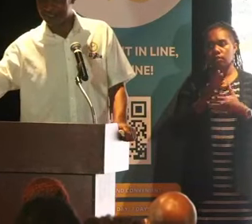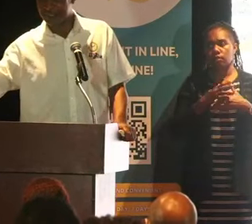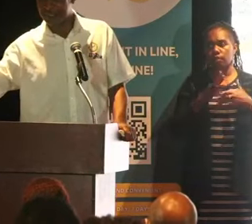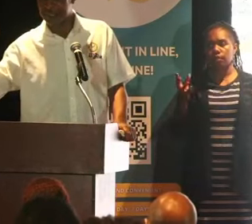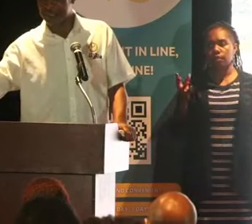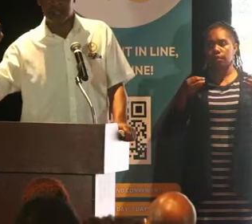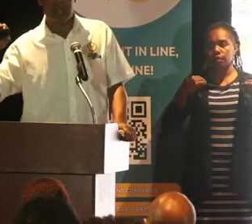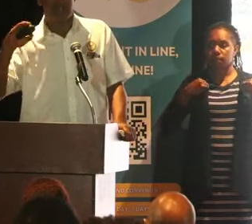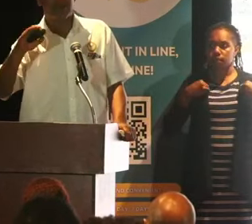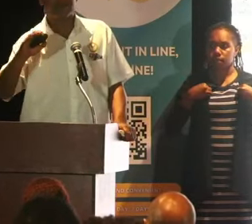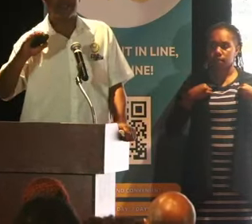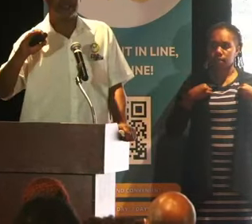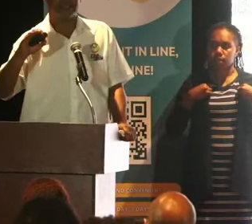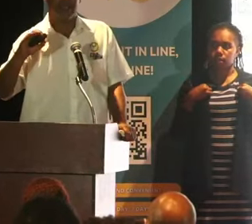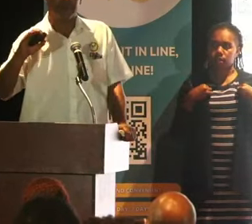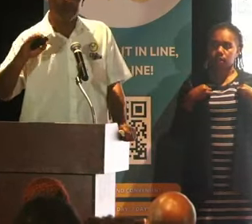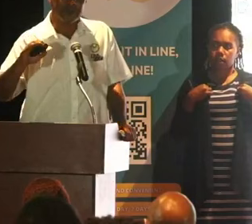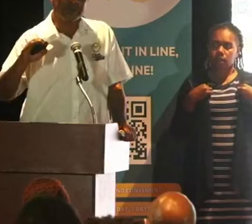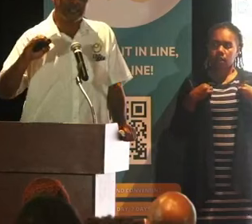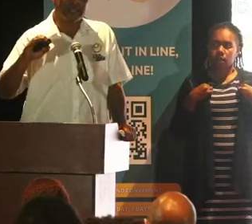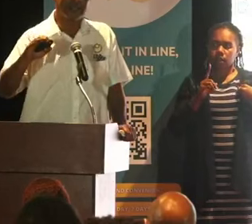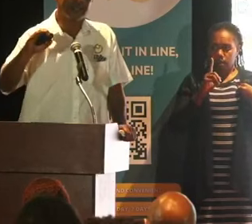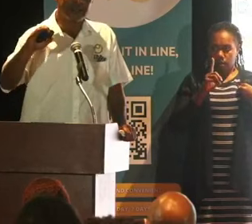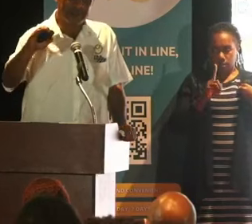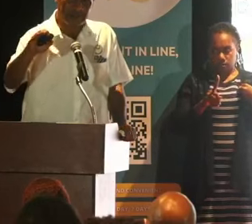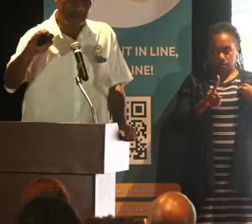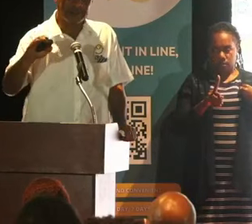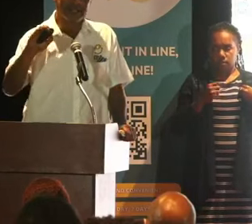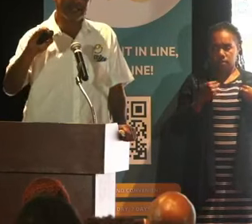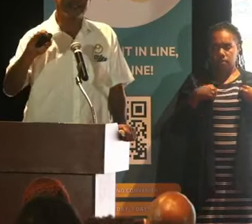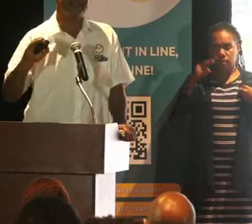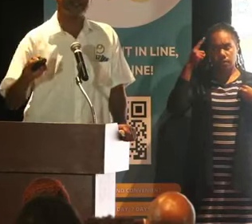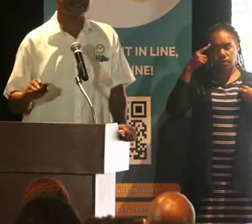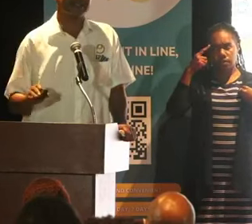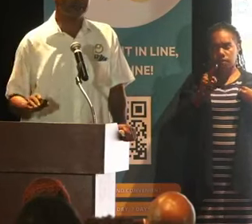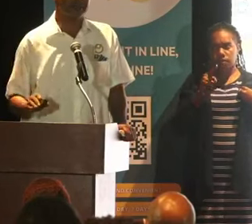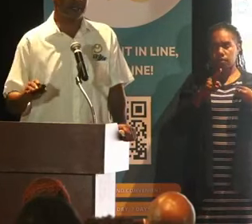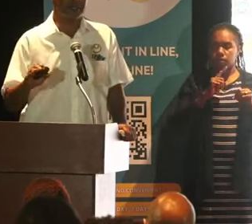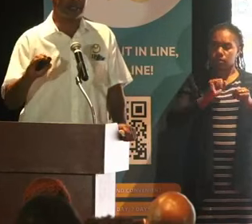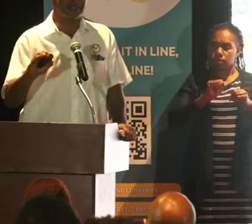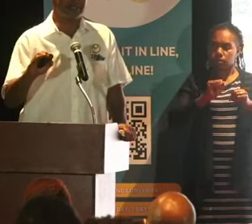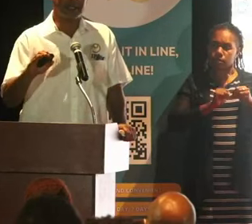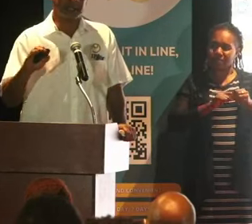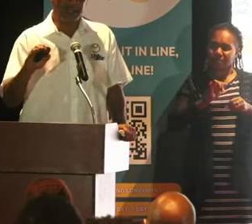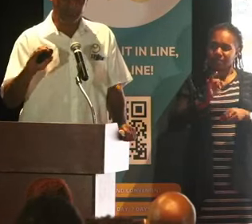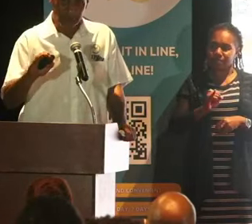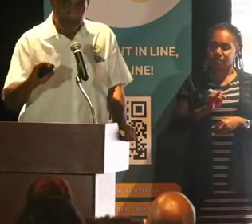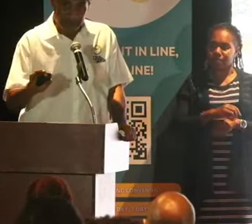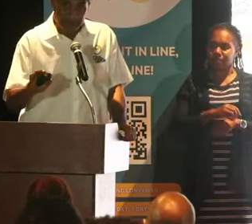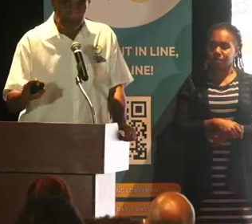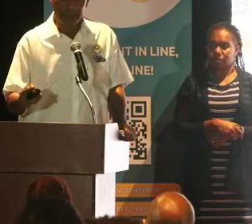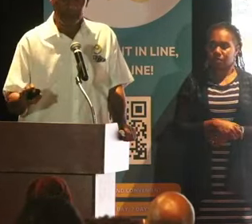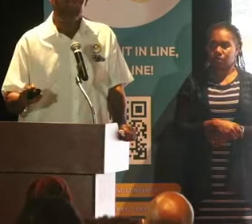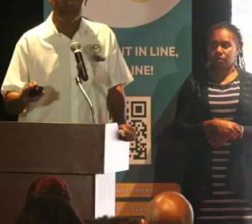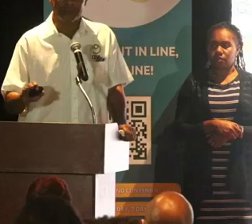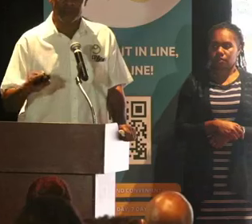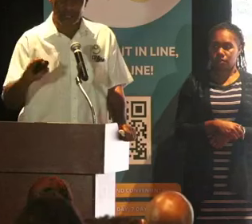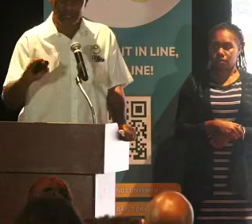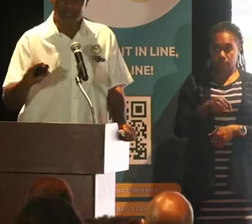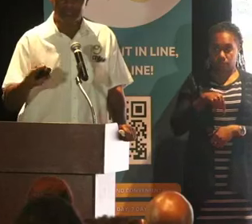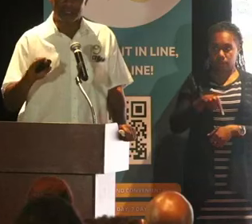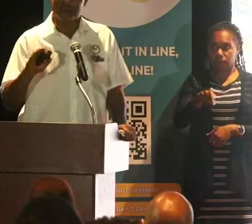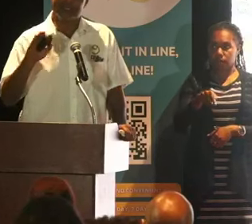grown. However, I'm not saying that it's not relevant. It's relevant, but perhaps for this forum,